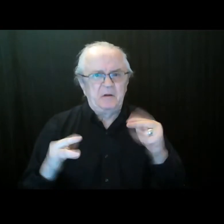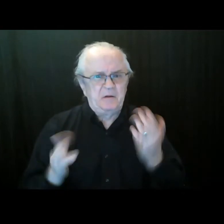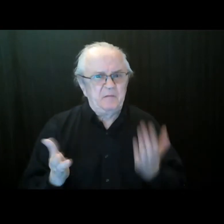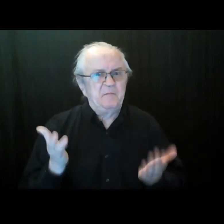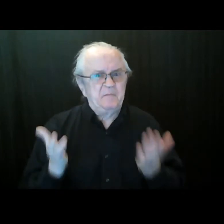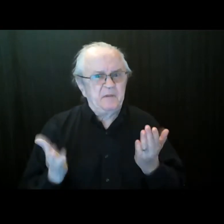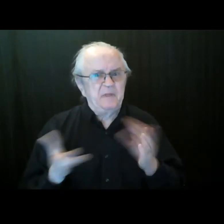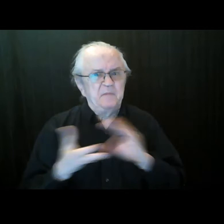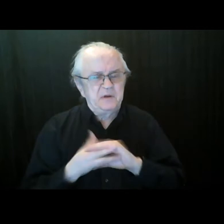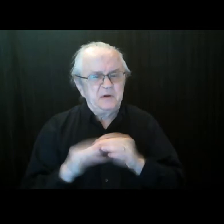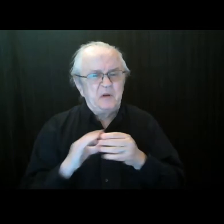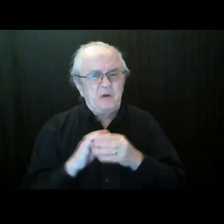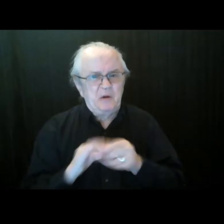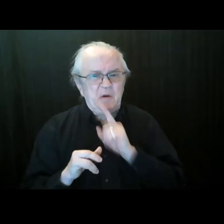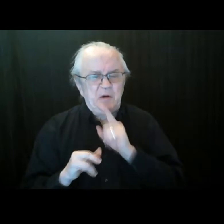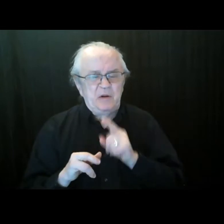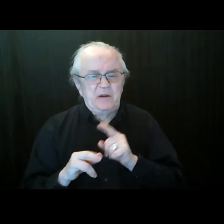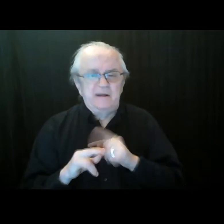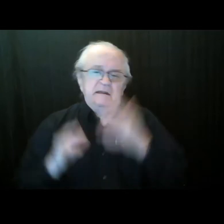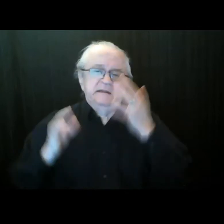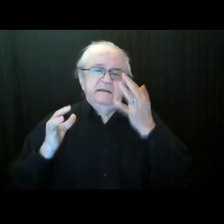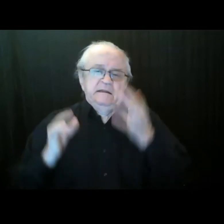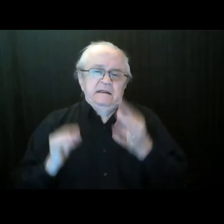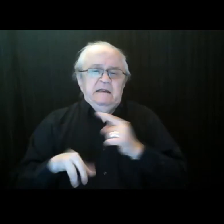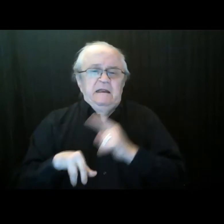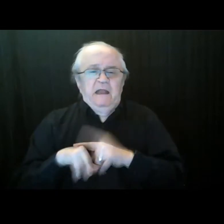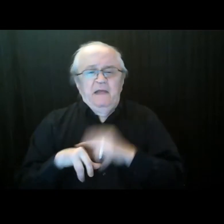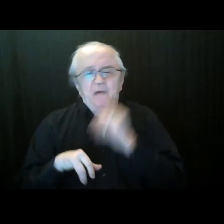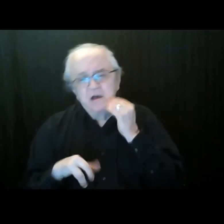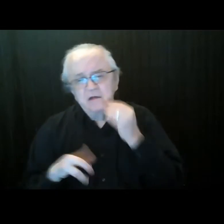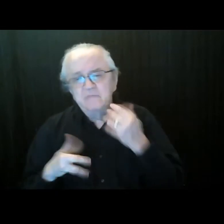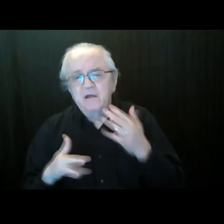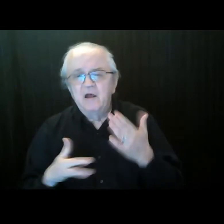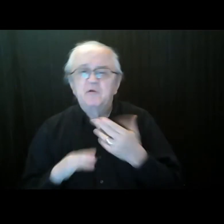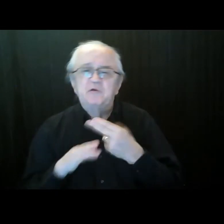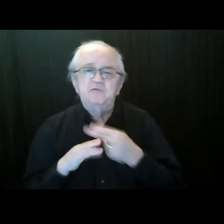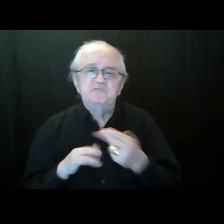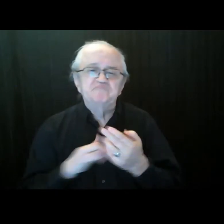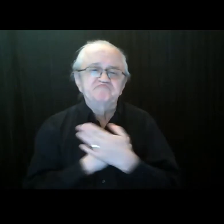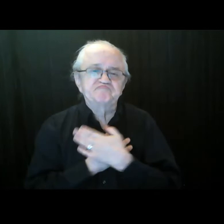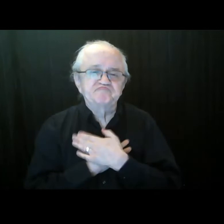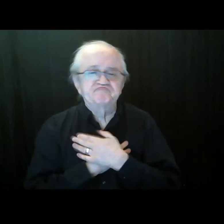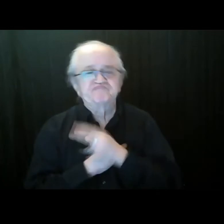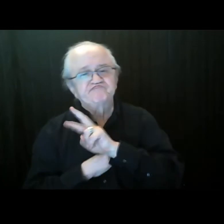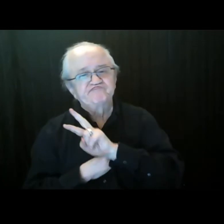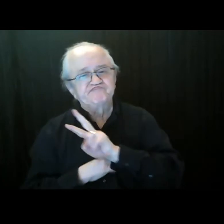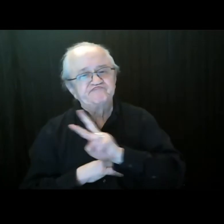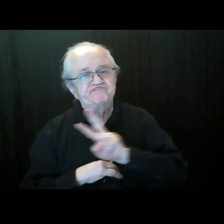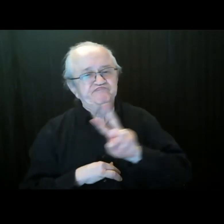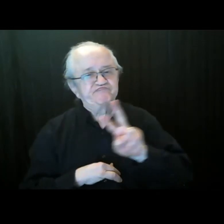But they decided it was time to go home. They had a short rest and set out again. And when they got back to the